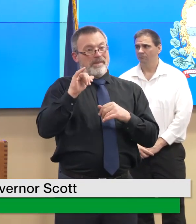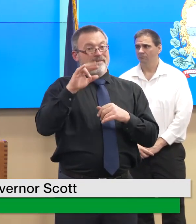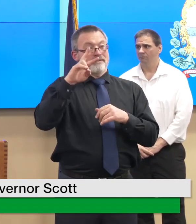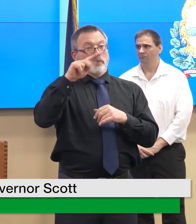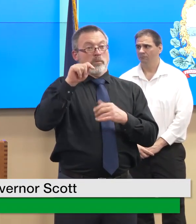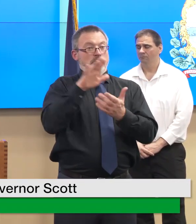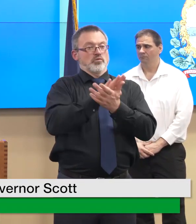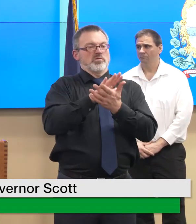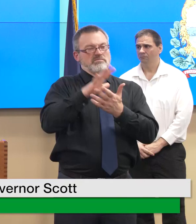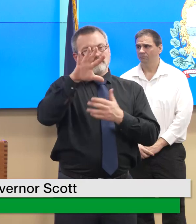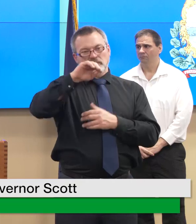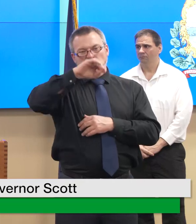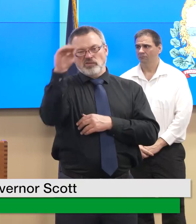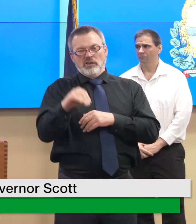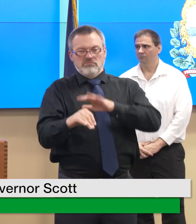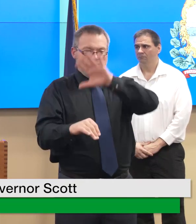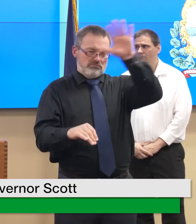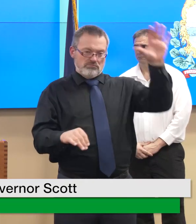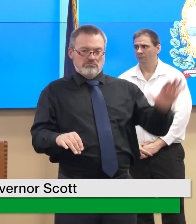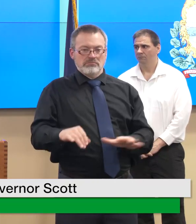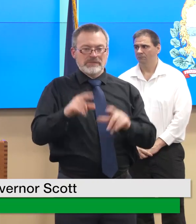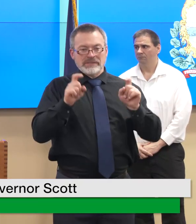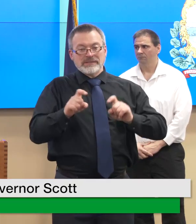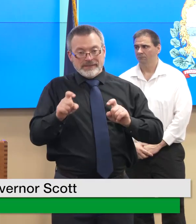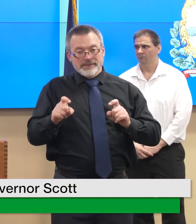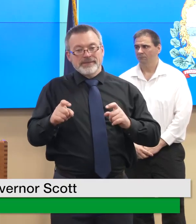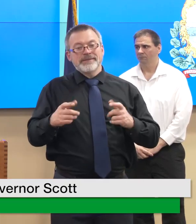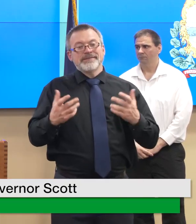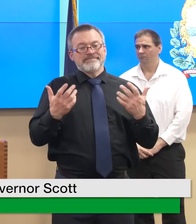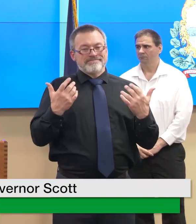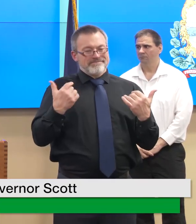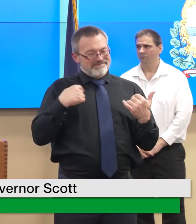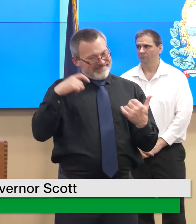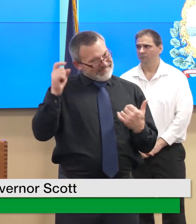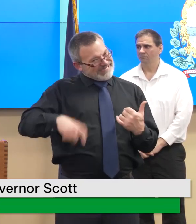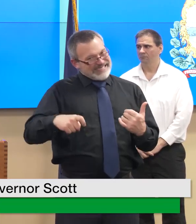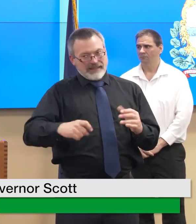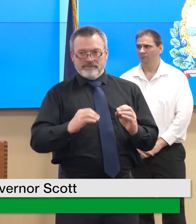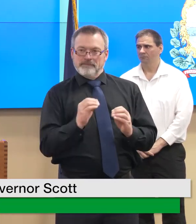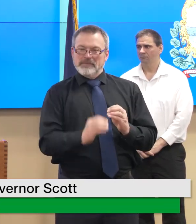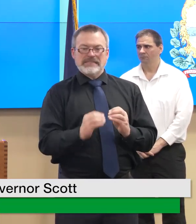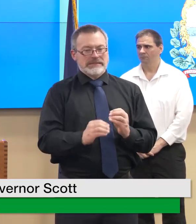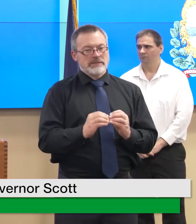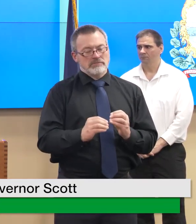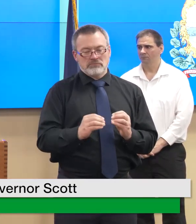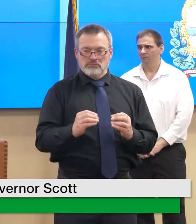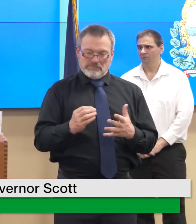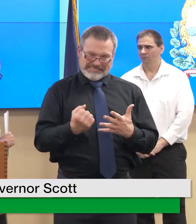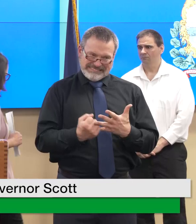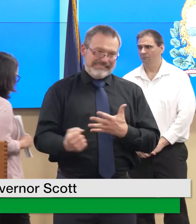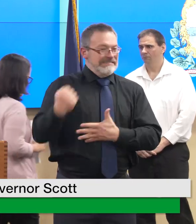term, are really focused on remediating the condition, the problematic conditions we identified.